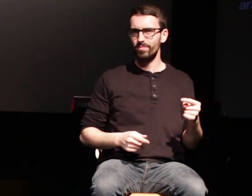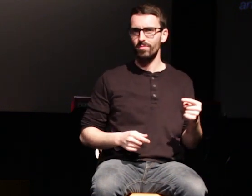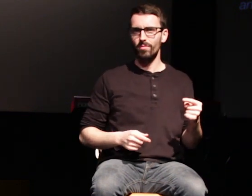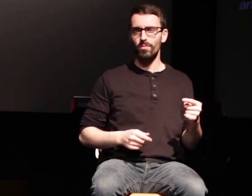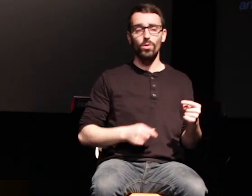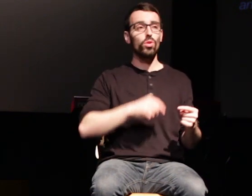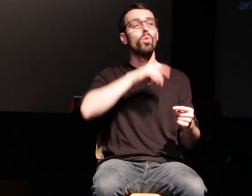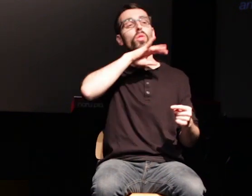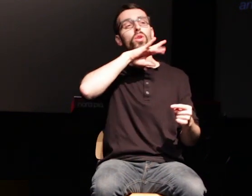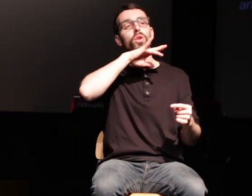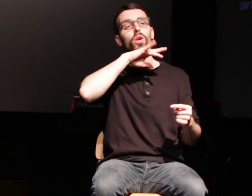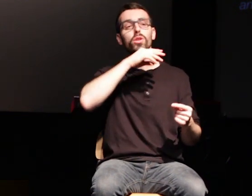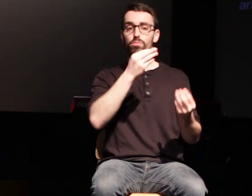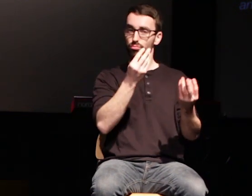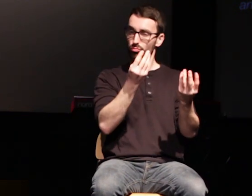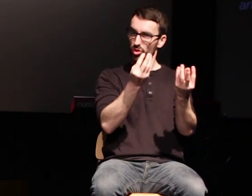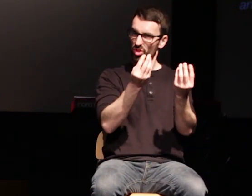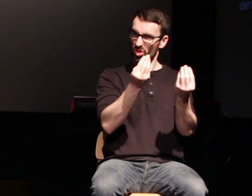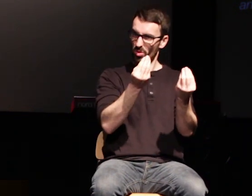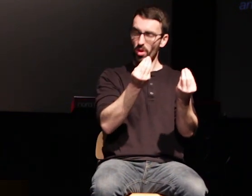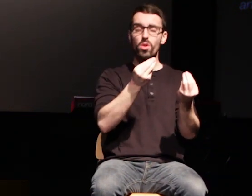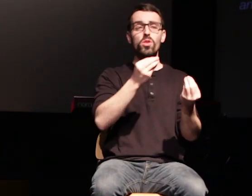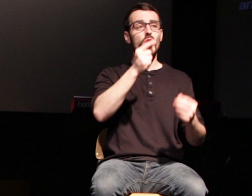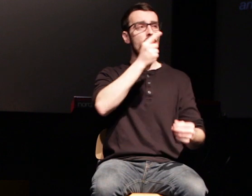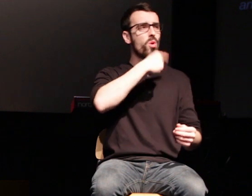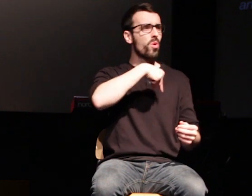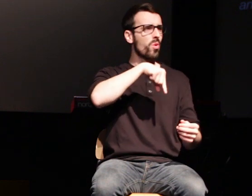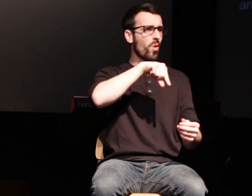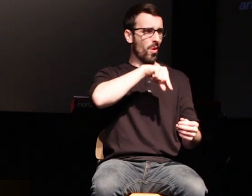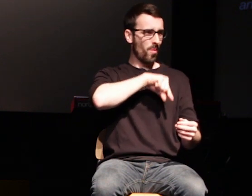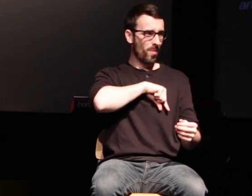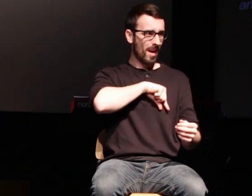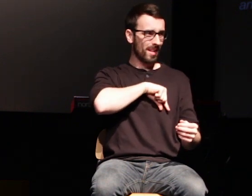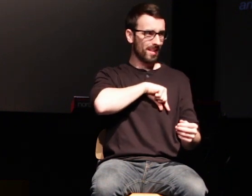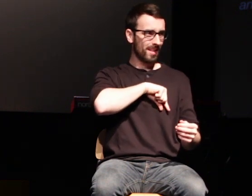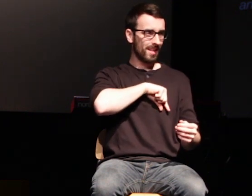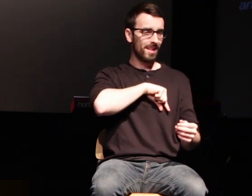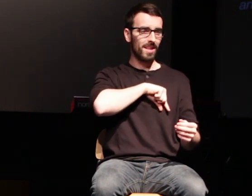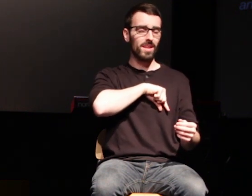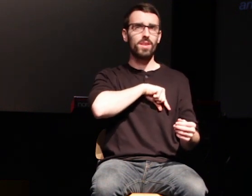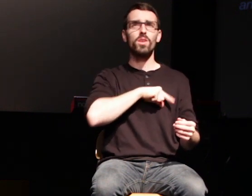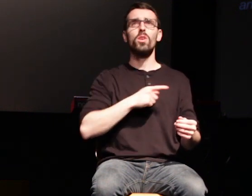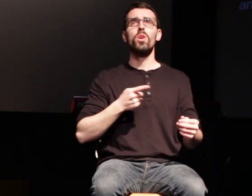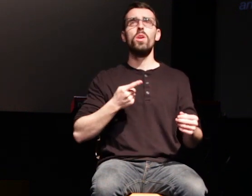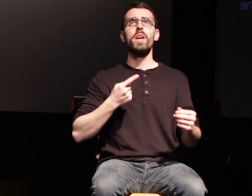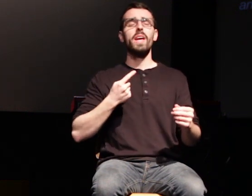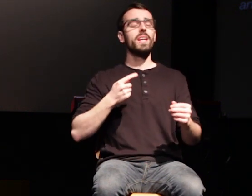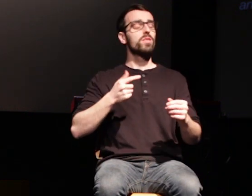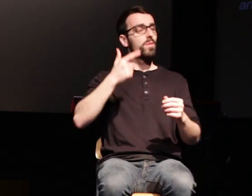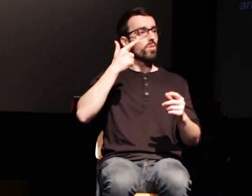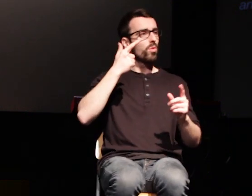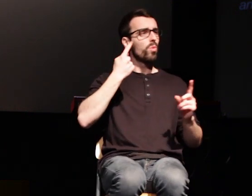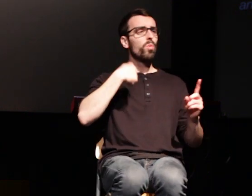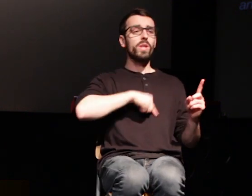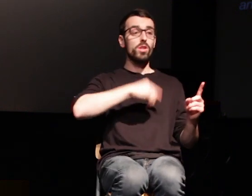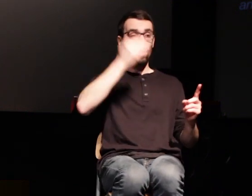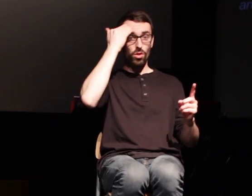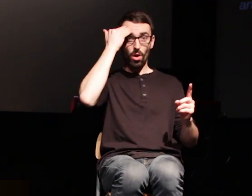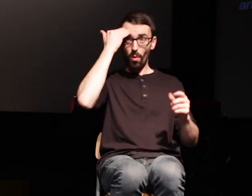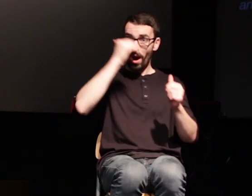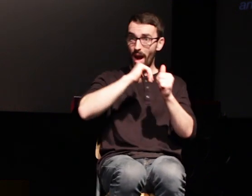is known to us based on what it produces. not based on the depths of the root,